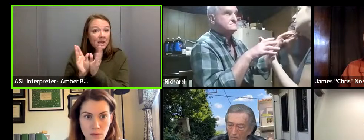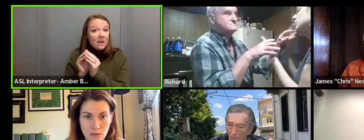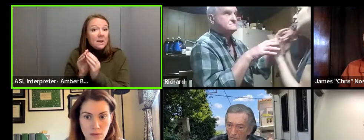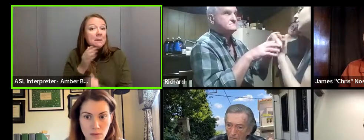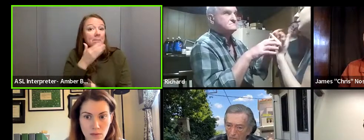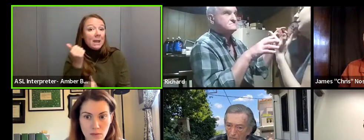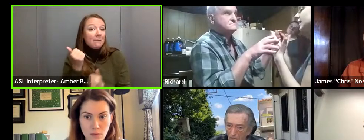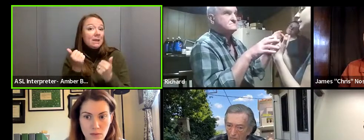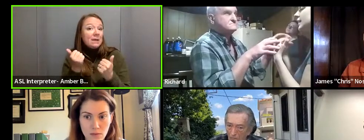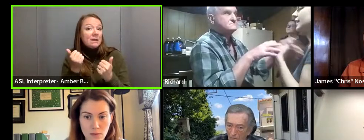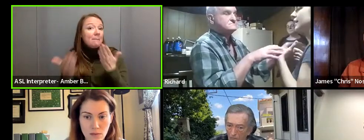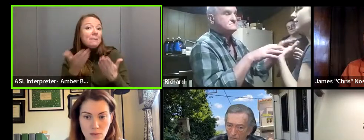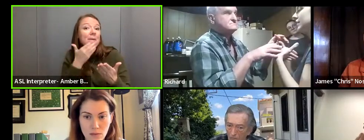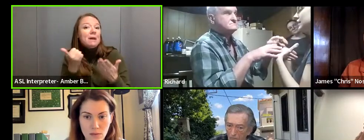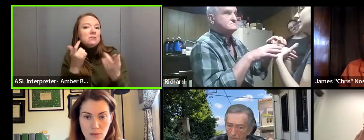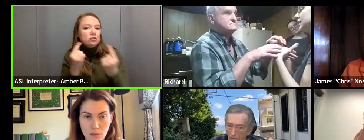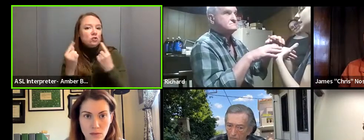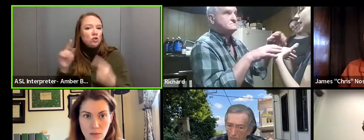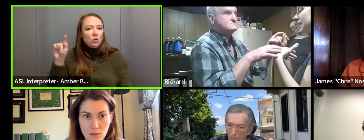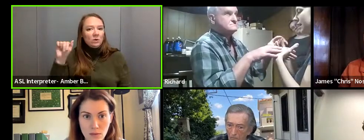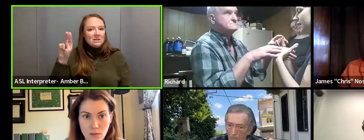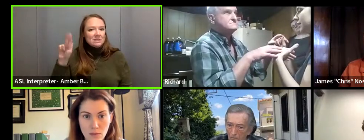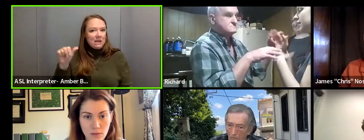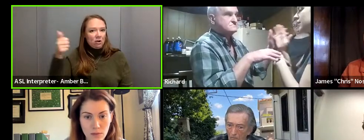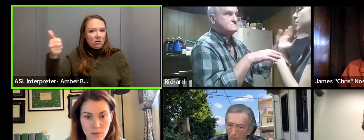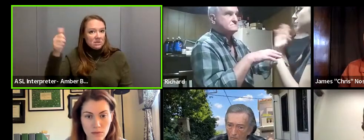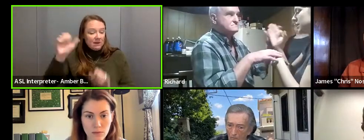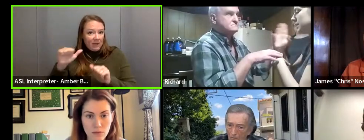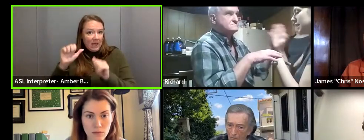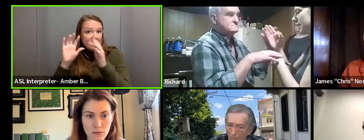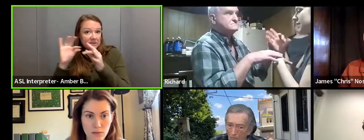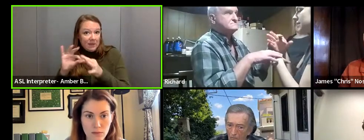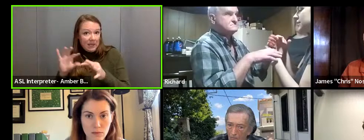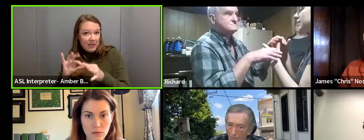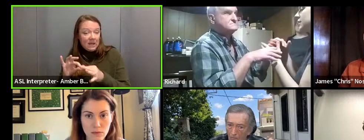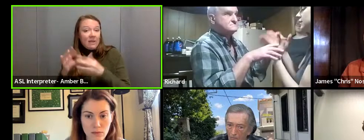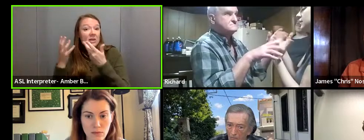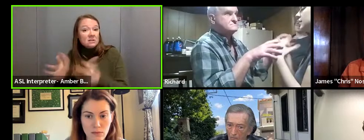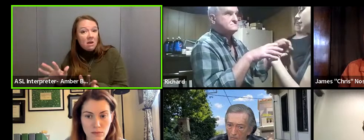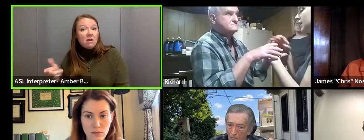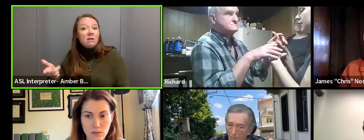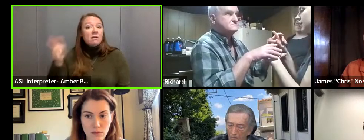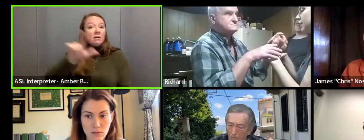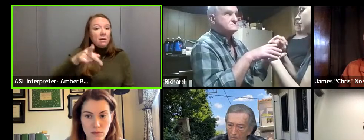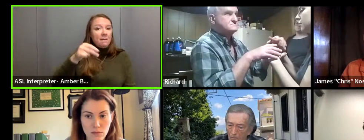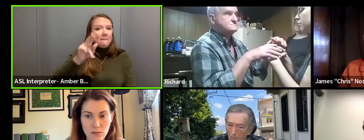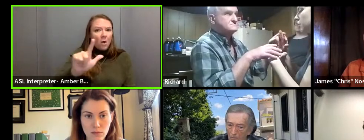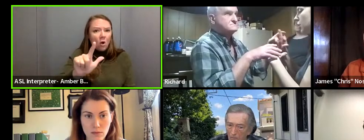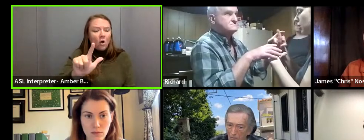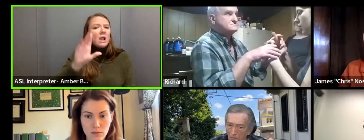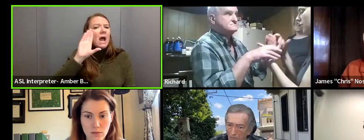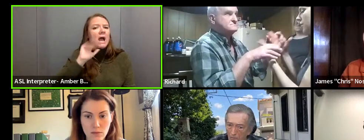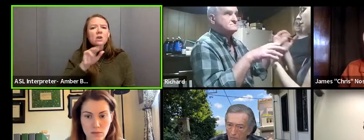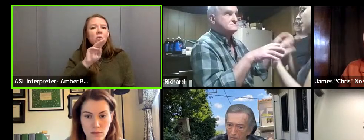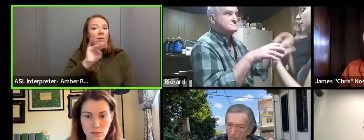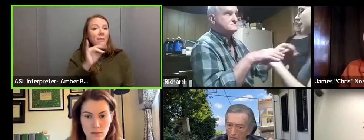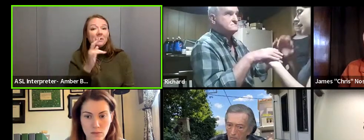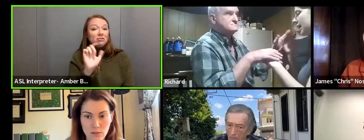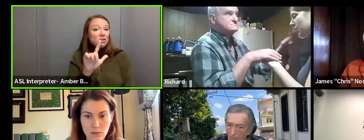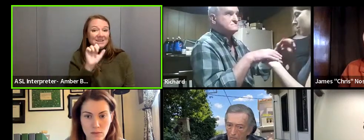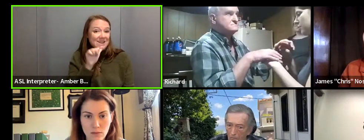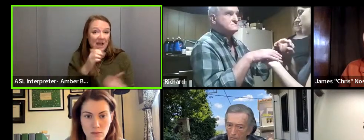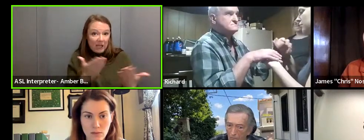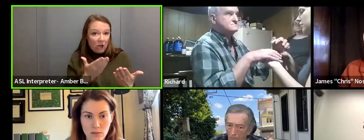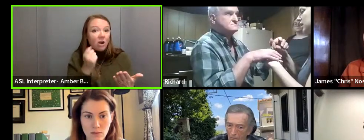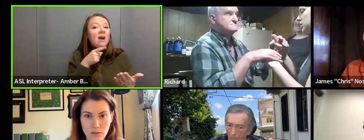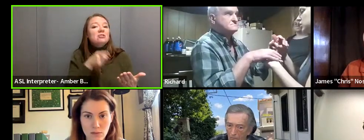have Tina speak, and then maybe Paul, and I know Michelle's not on the call. She was there in place of Chris.